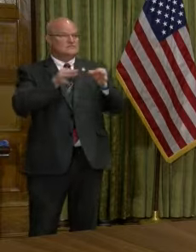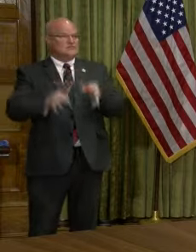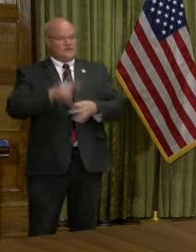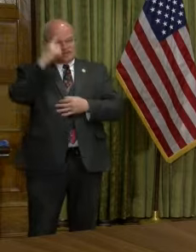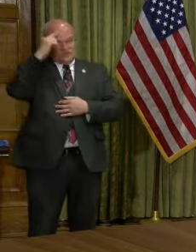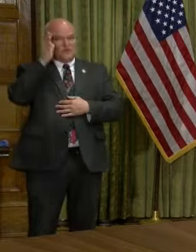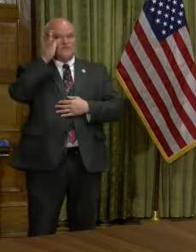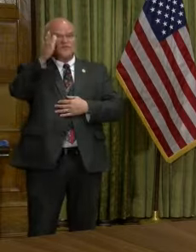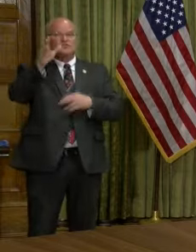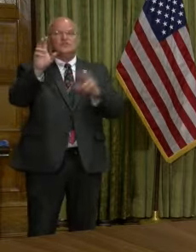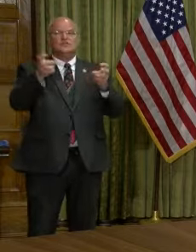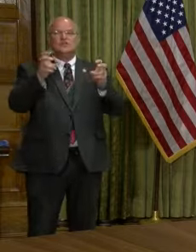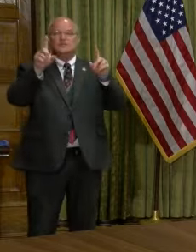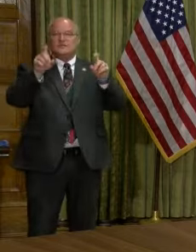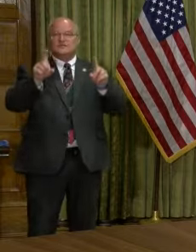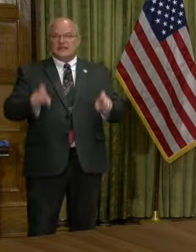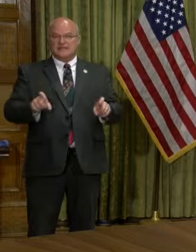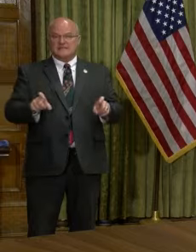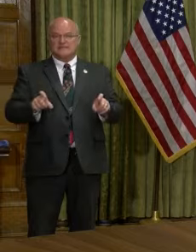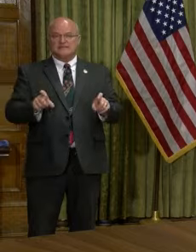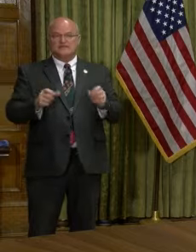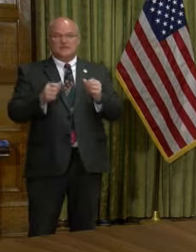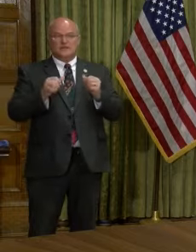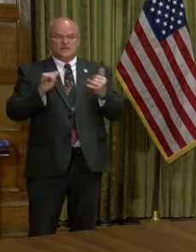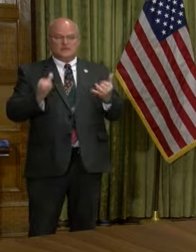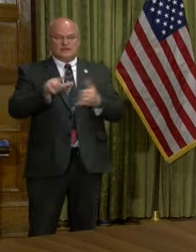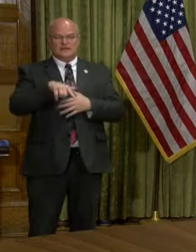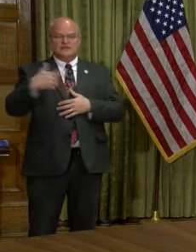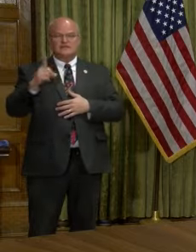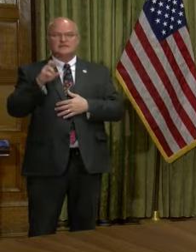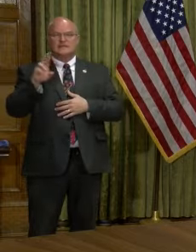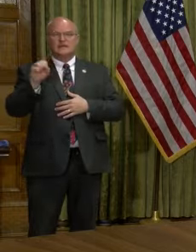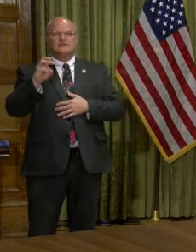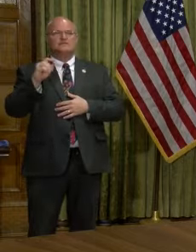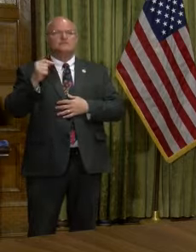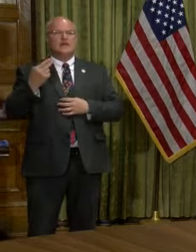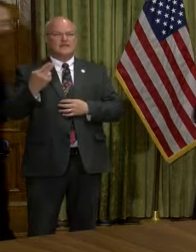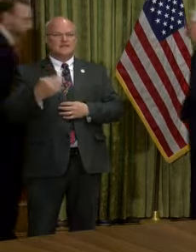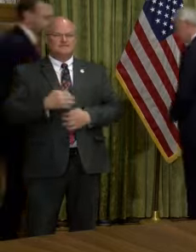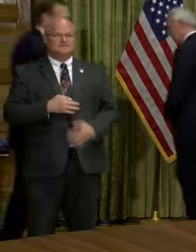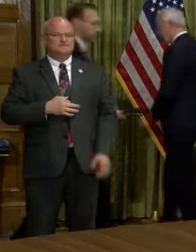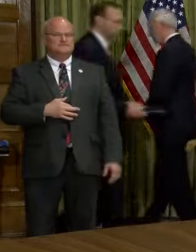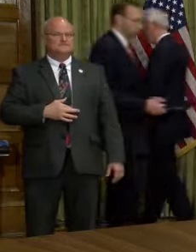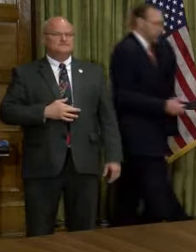our future in terms of testing. With that, Dr. Smith.